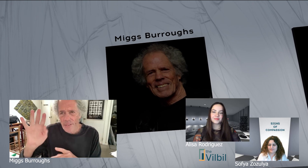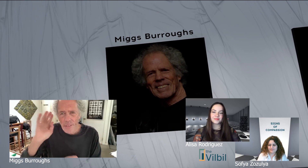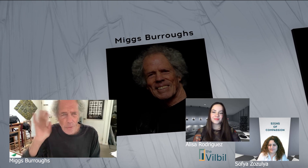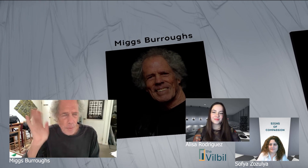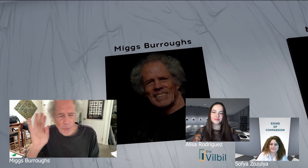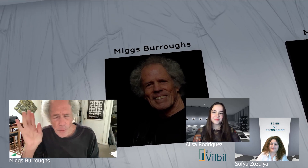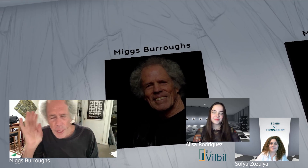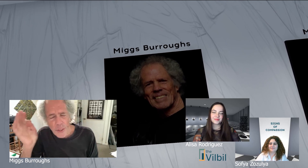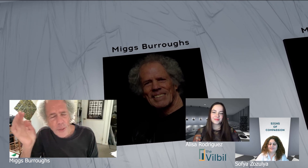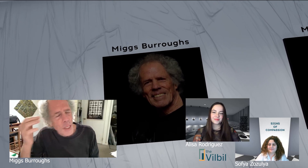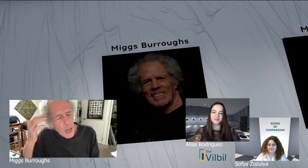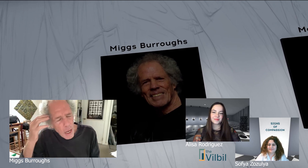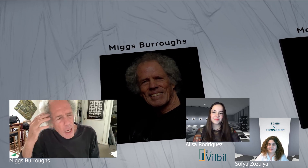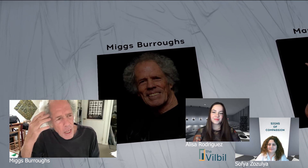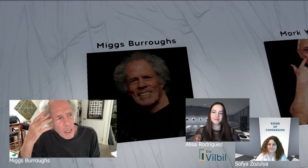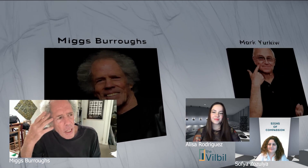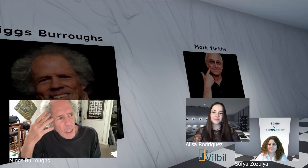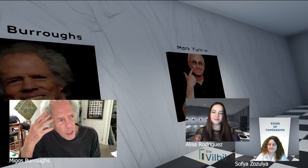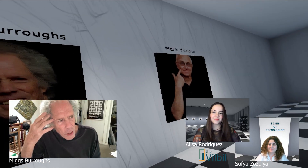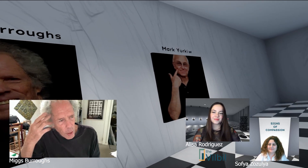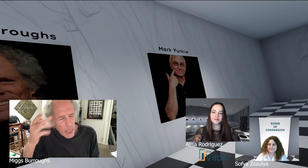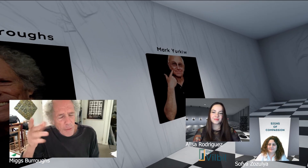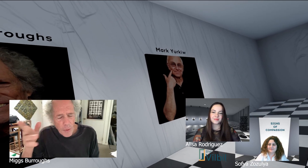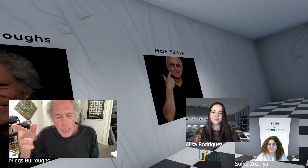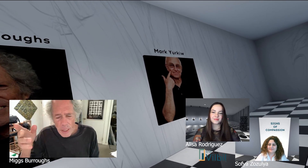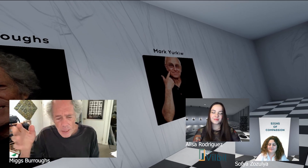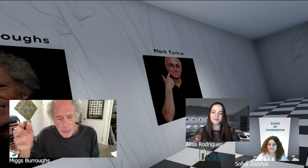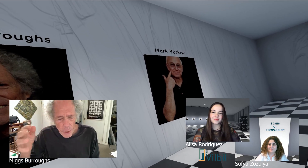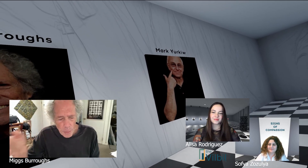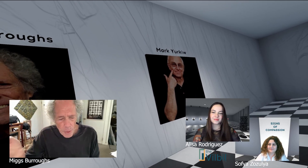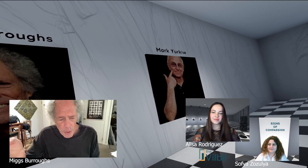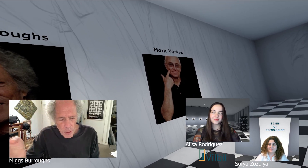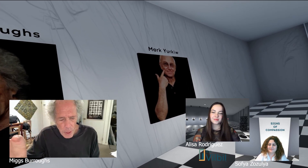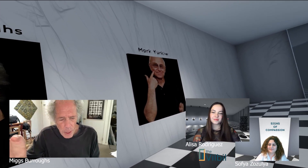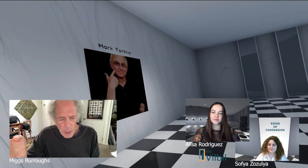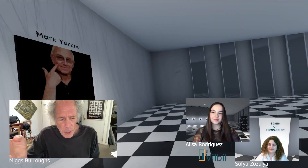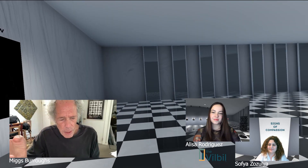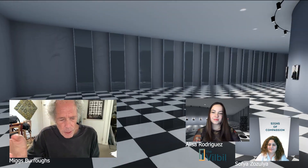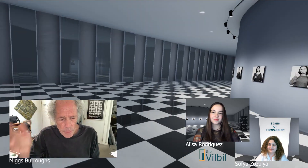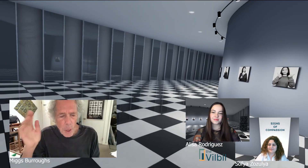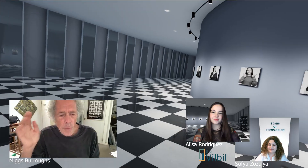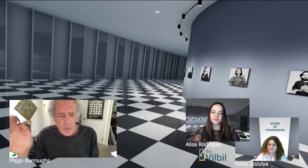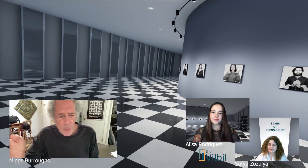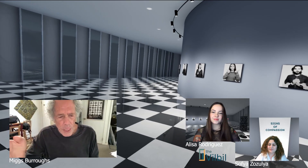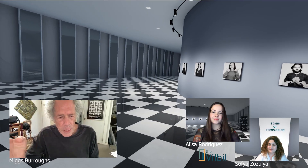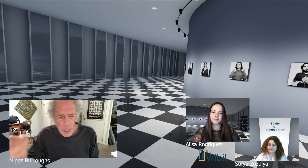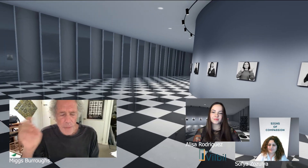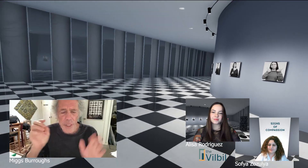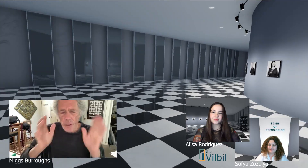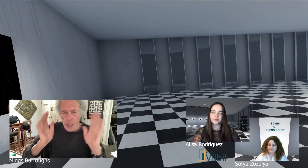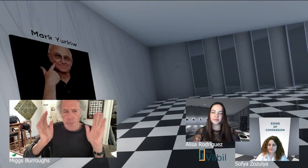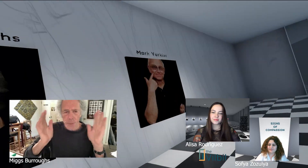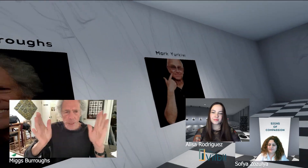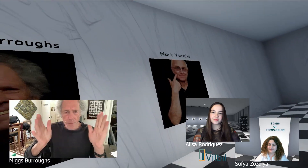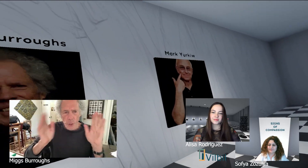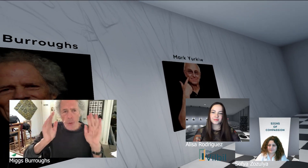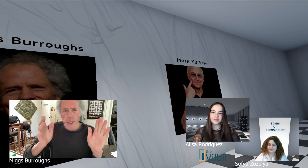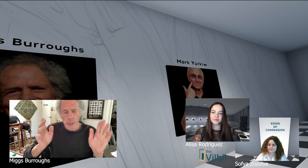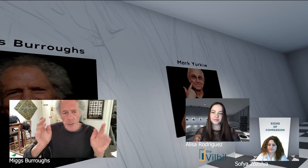I remember the rest, but no, I had a friend interpret the poem for me, and I videotaped him doing it because